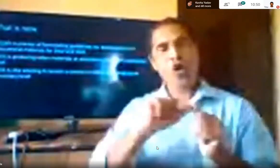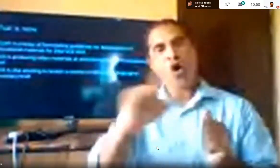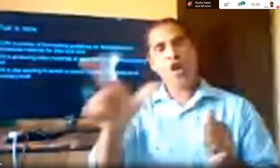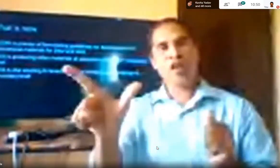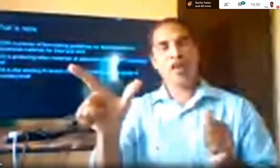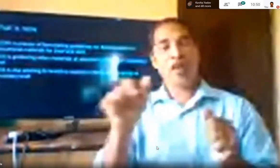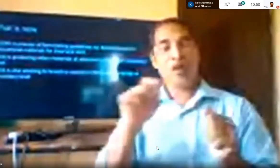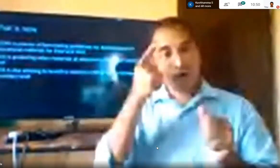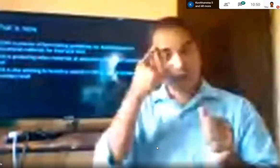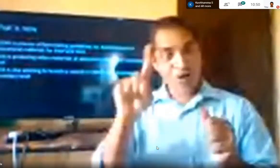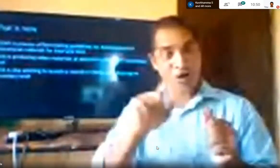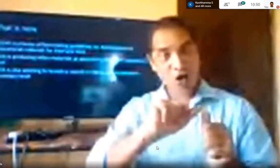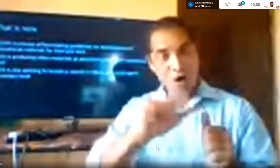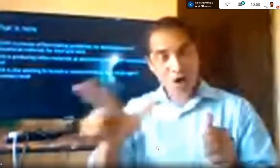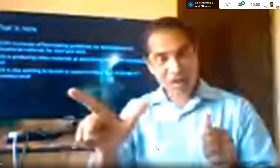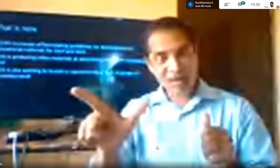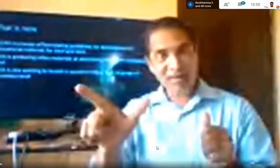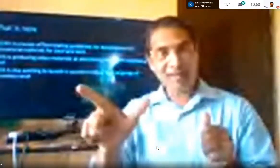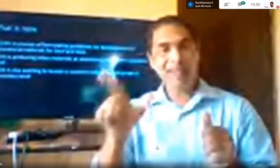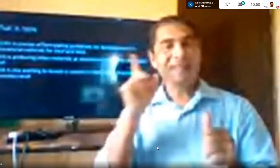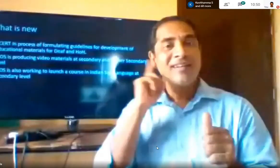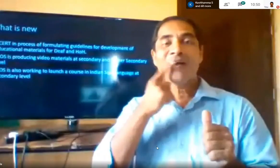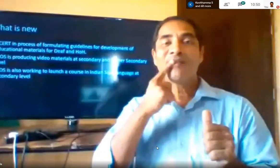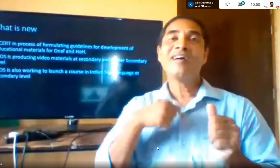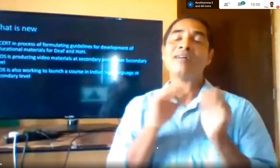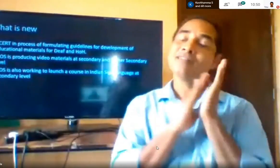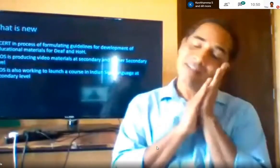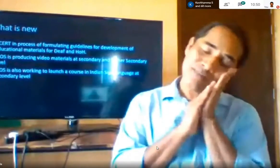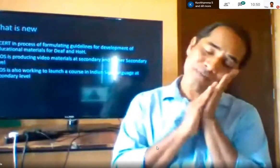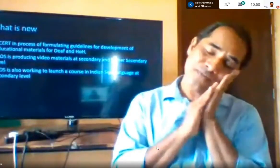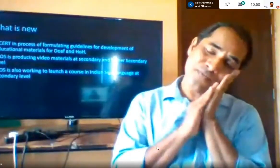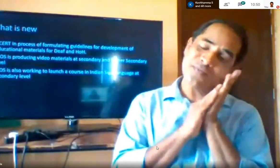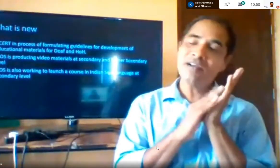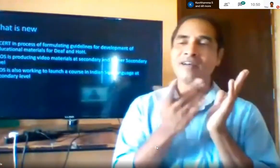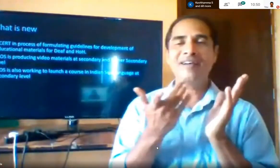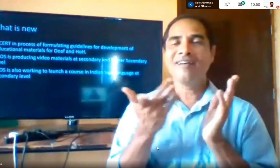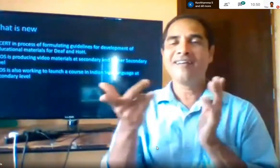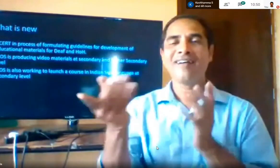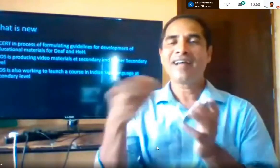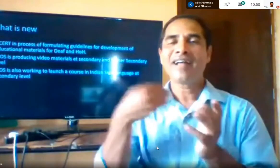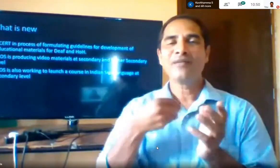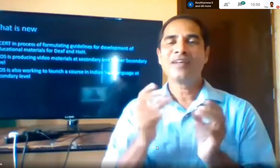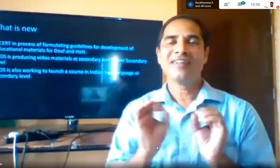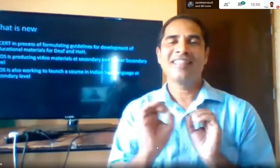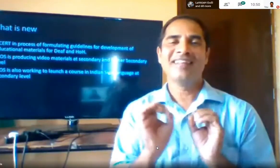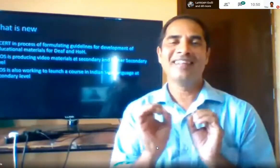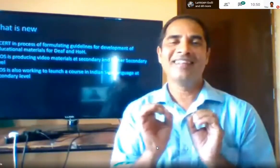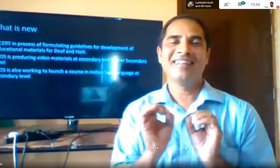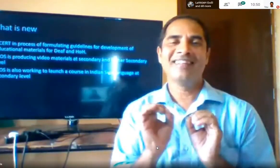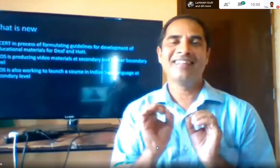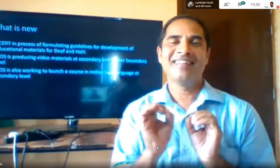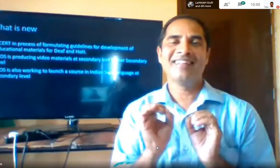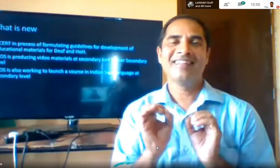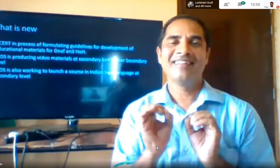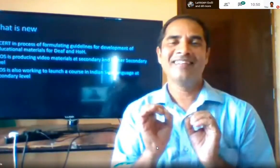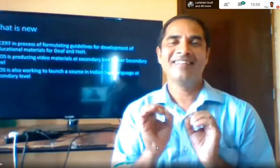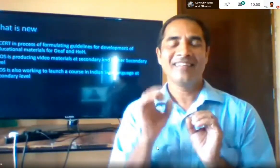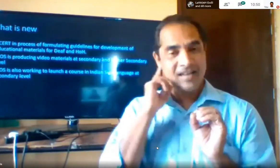So national education policy, as said earlier, it is for all. So deaf people, they can't sleep. They have